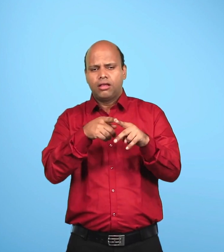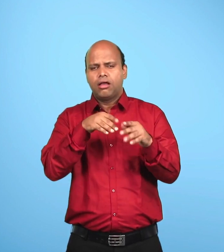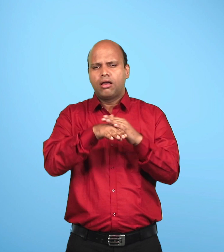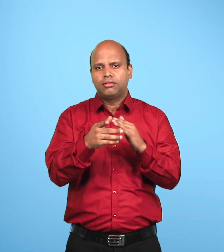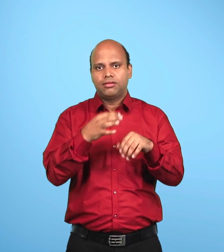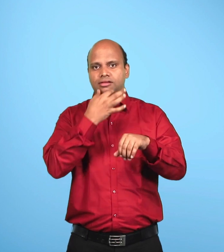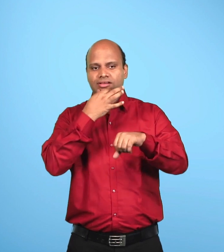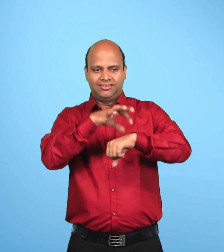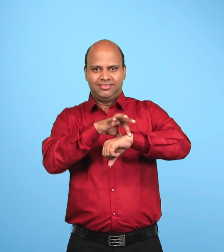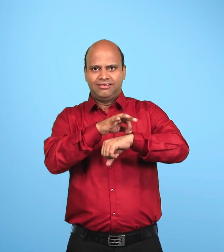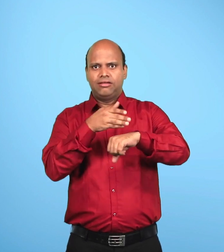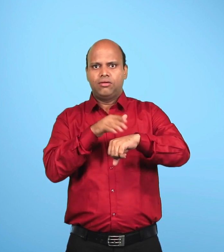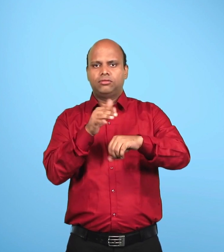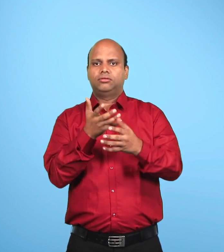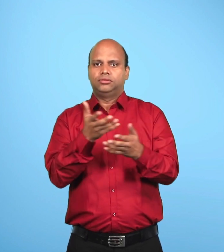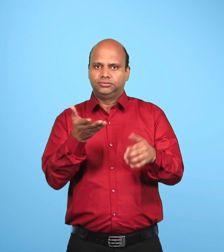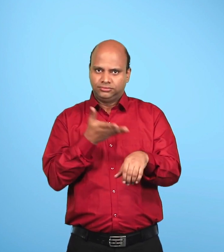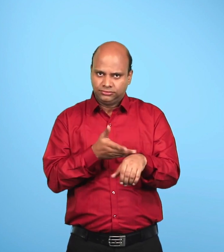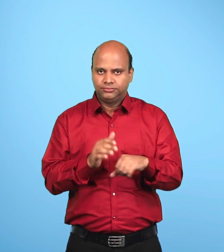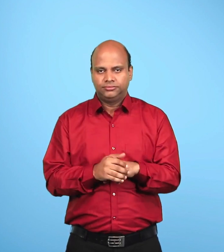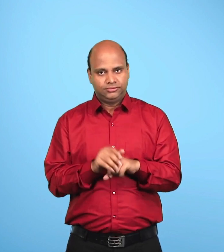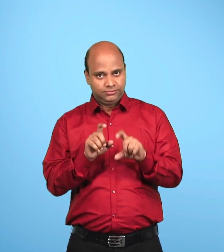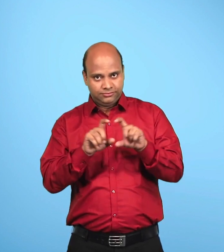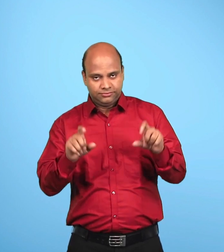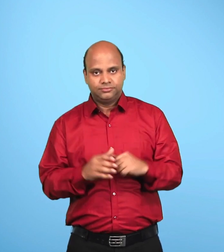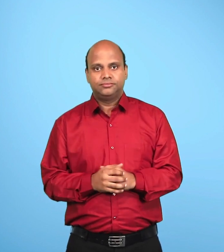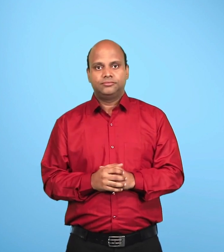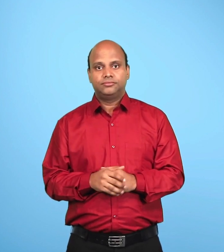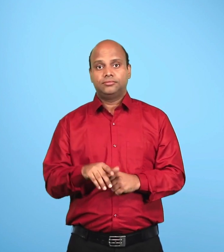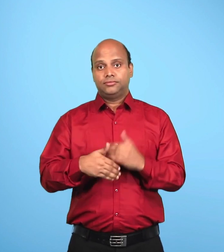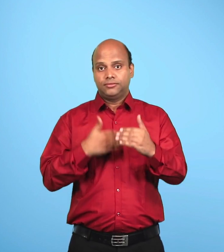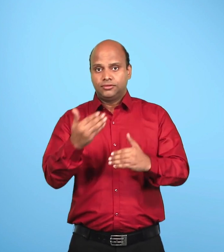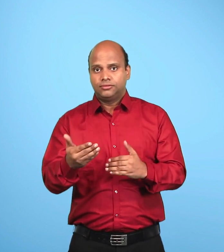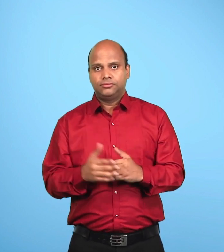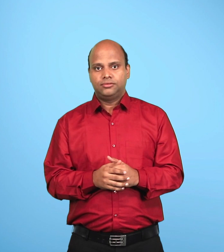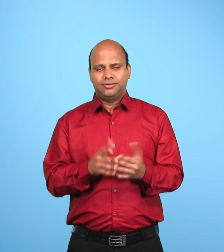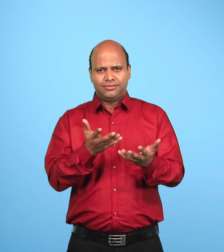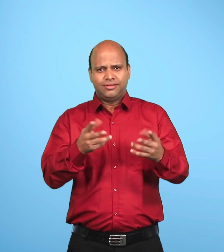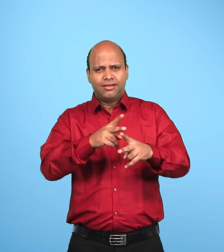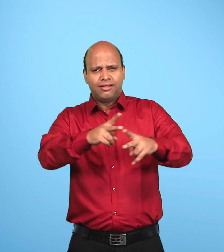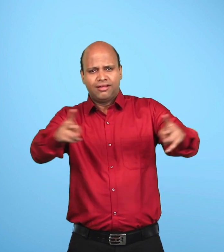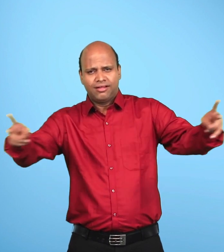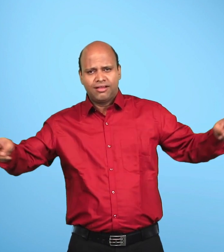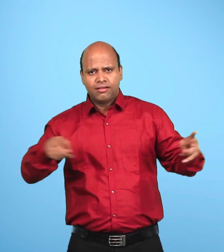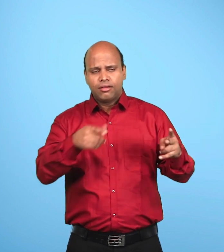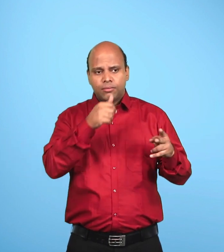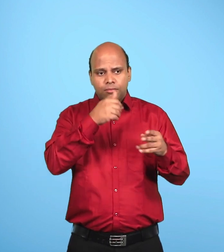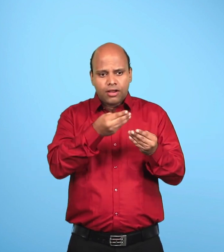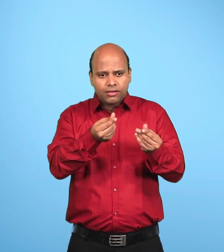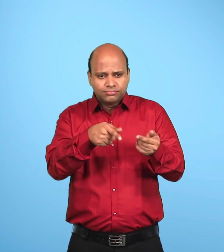Perhaps parts of plants like dried leaves or parts of animals like bones. We may also find different kinds